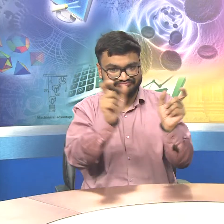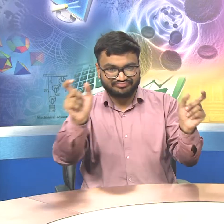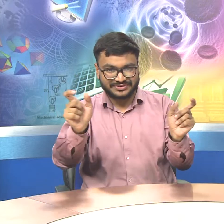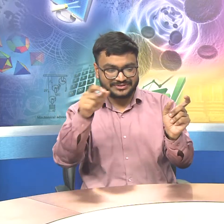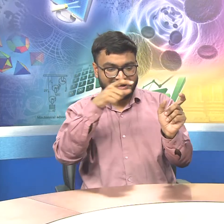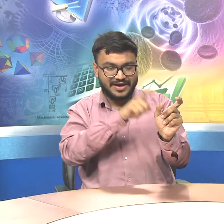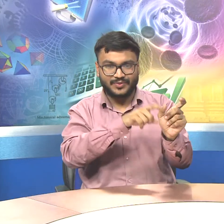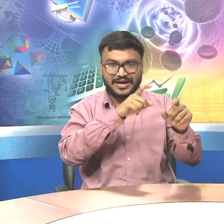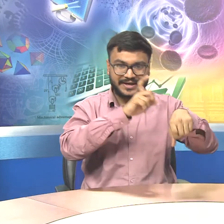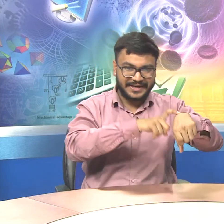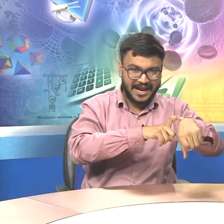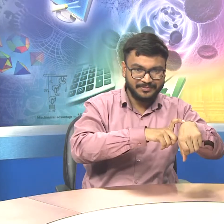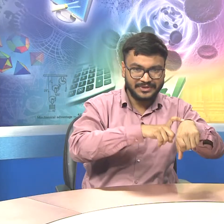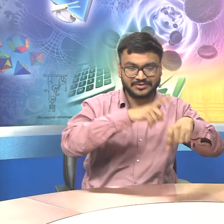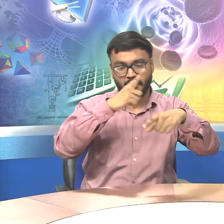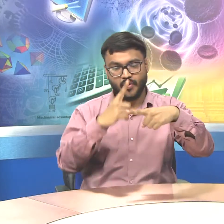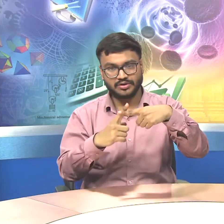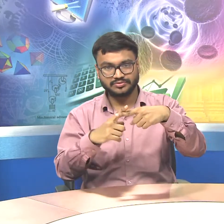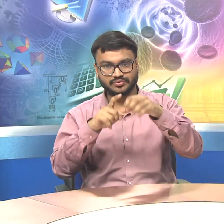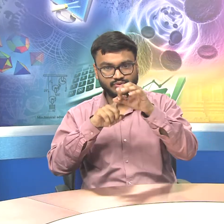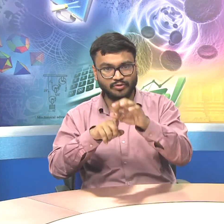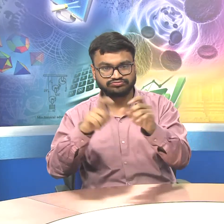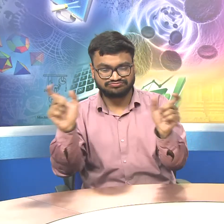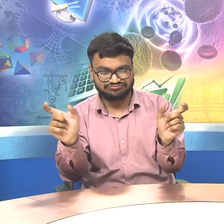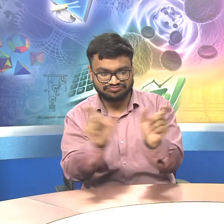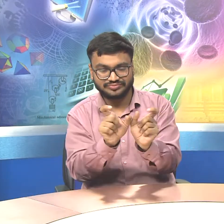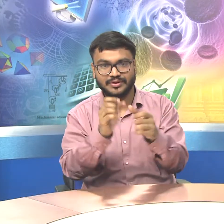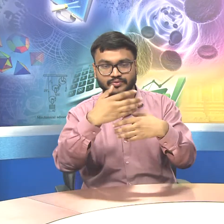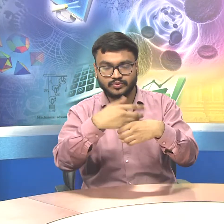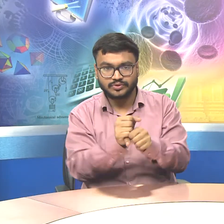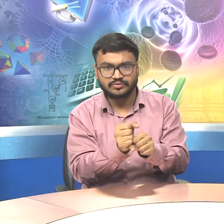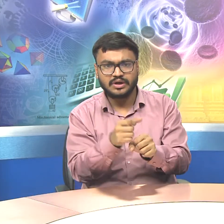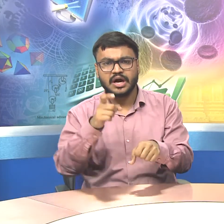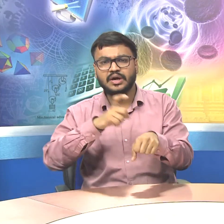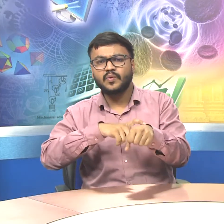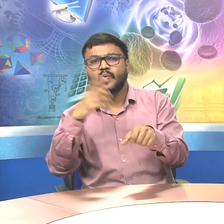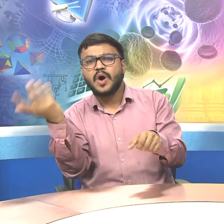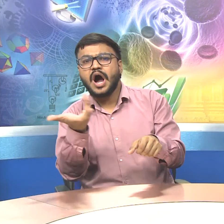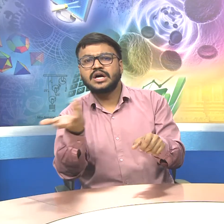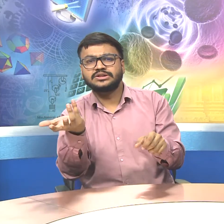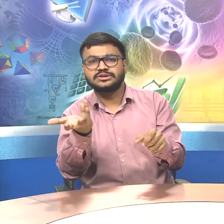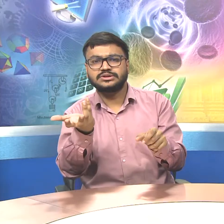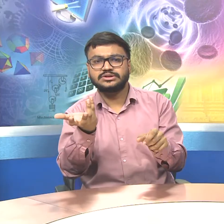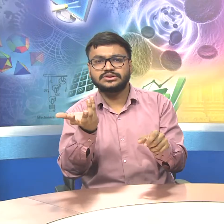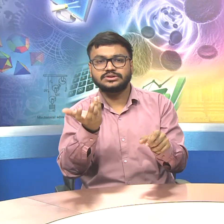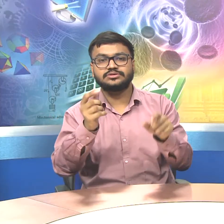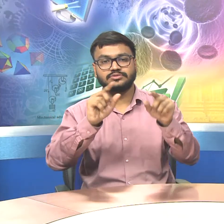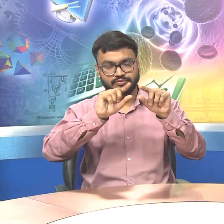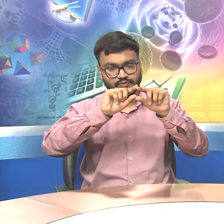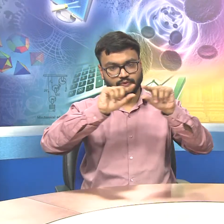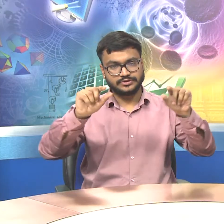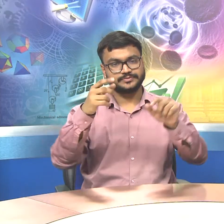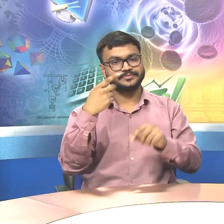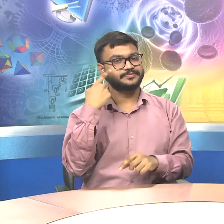It also includes two signs. Through combining them we get the sign of what